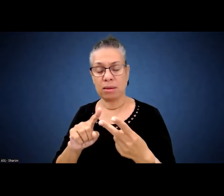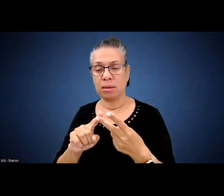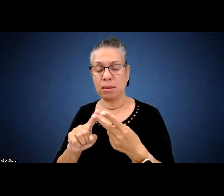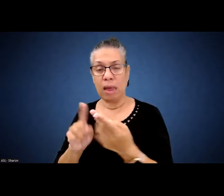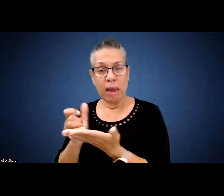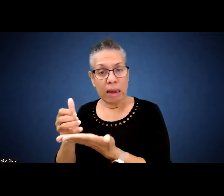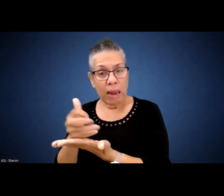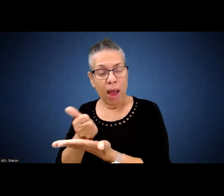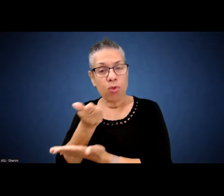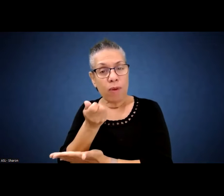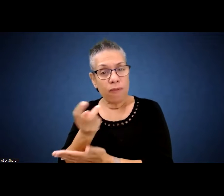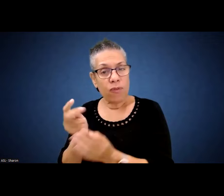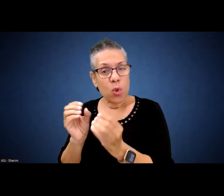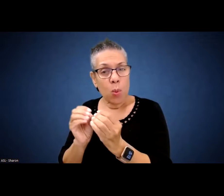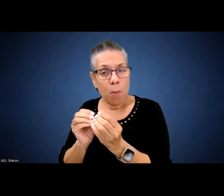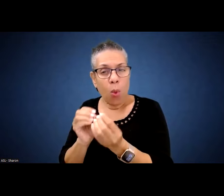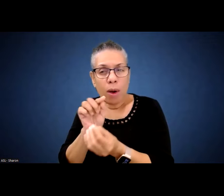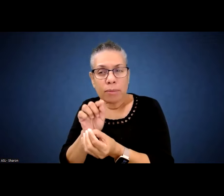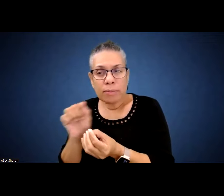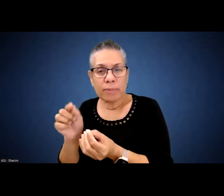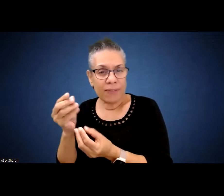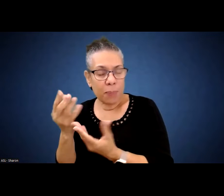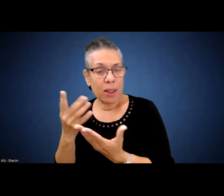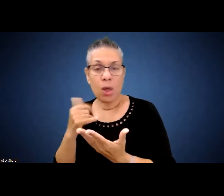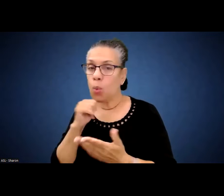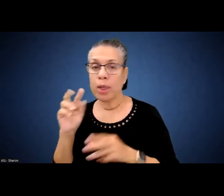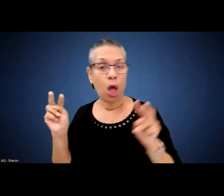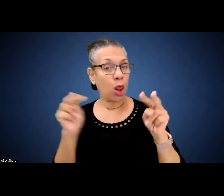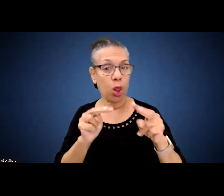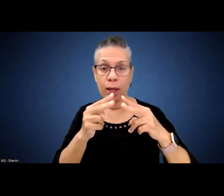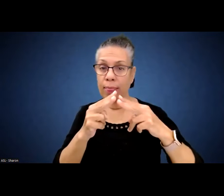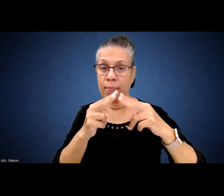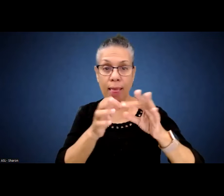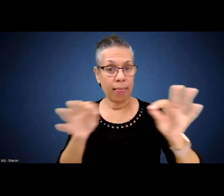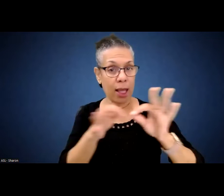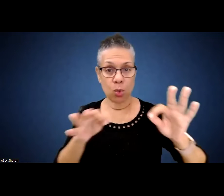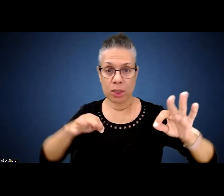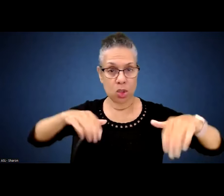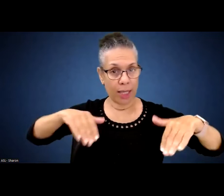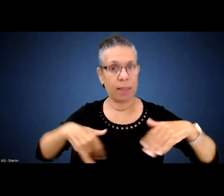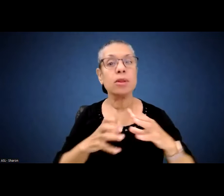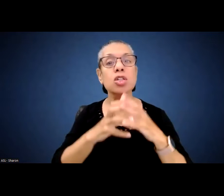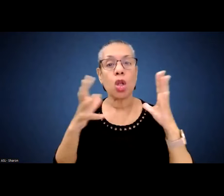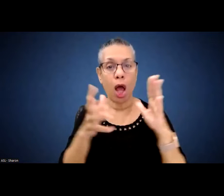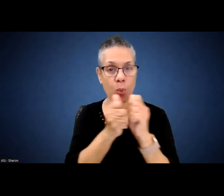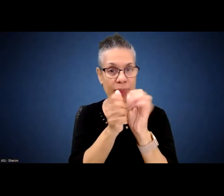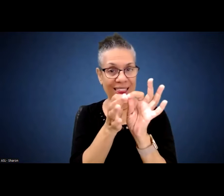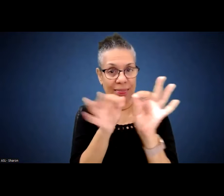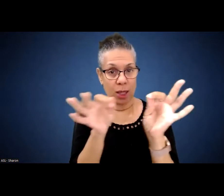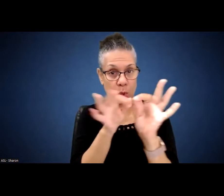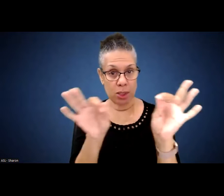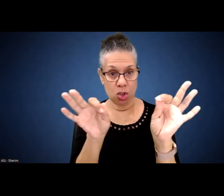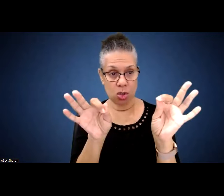more pieces because we have not really looked at the language issues yet. And there's a lot there. And I don't want